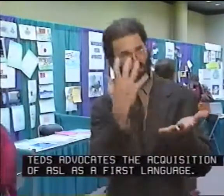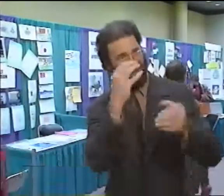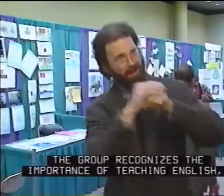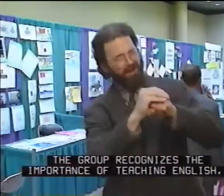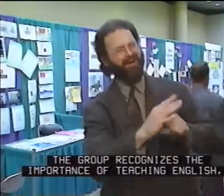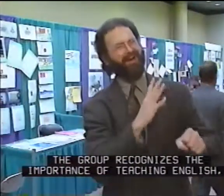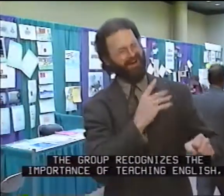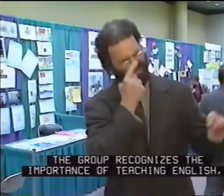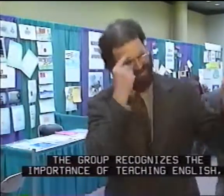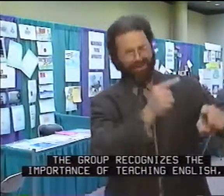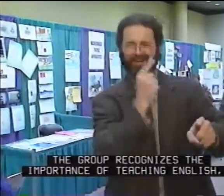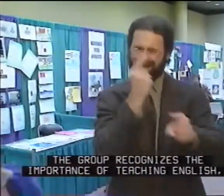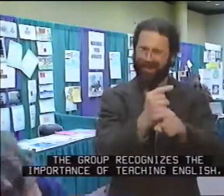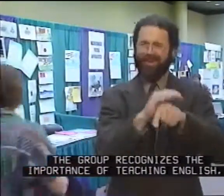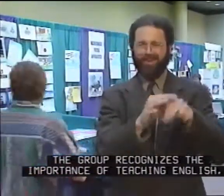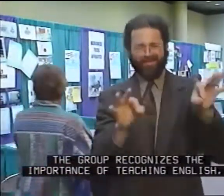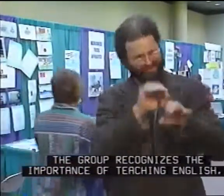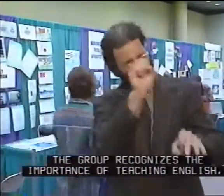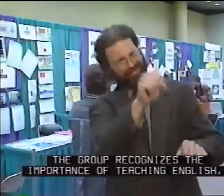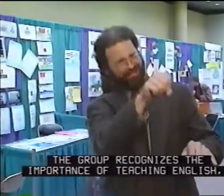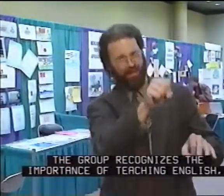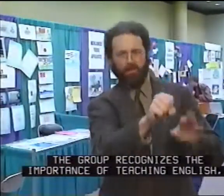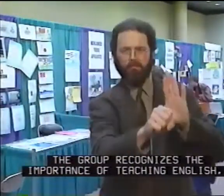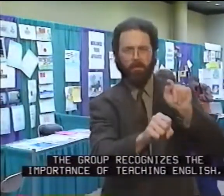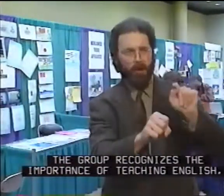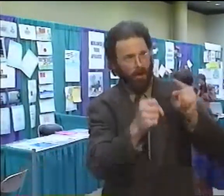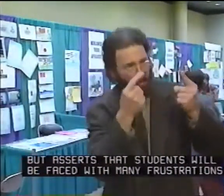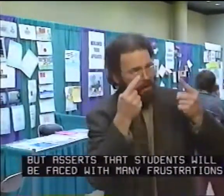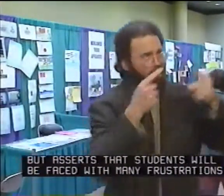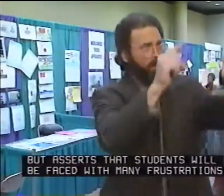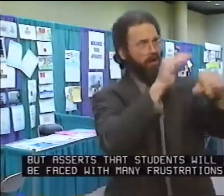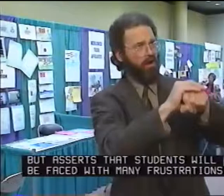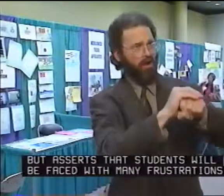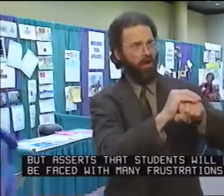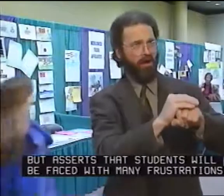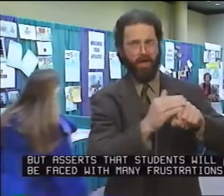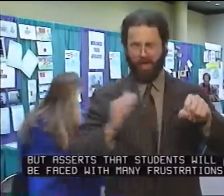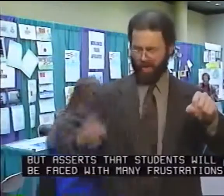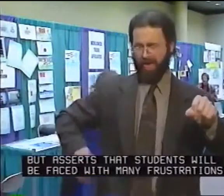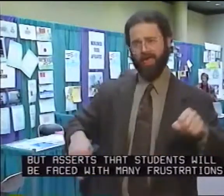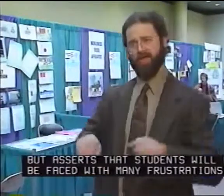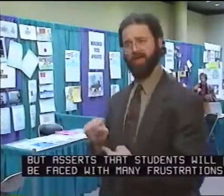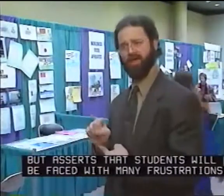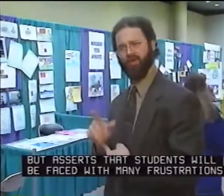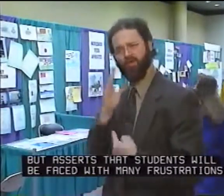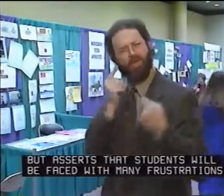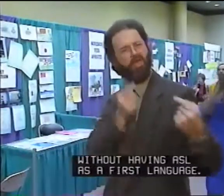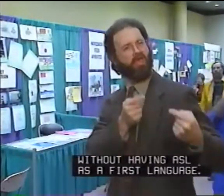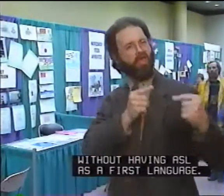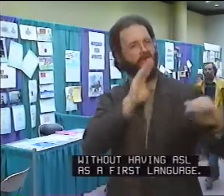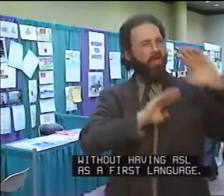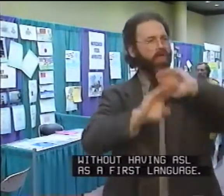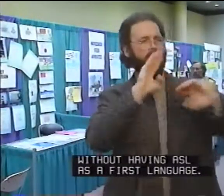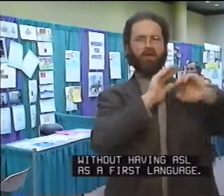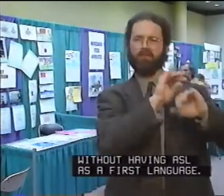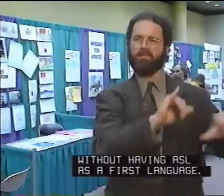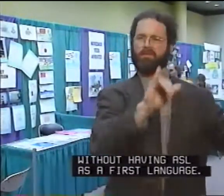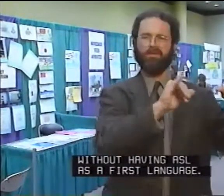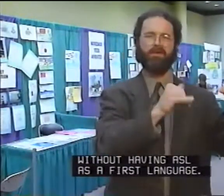The group recognizes the importance of teaching English, but asserts that students will be faced with many frustrations without having ASL as a